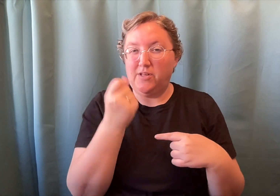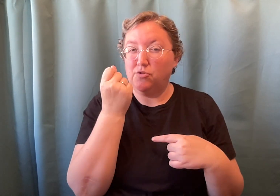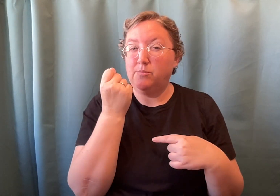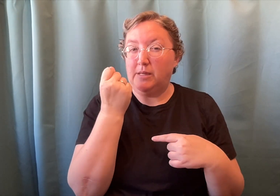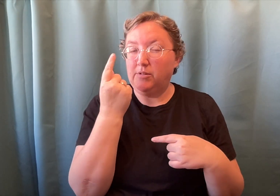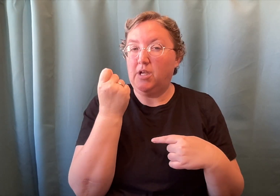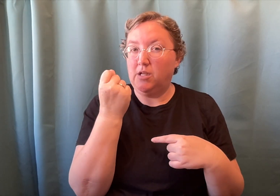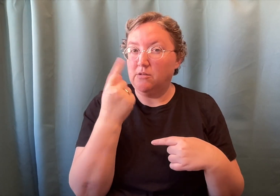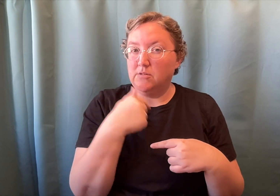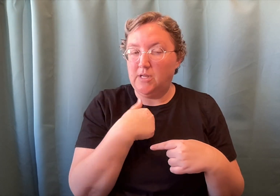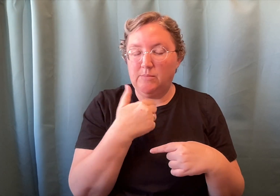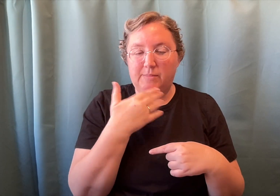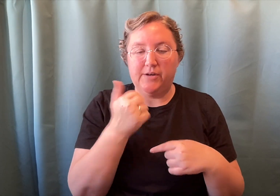you should be able to understand me better.